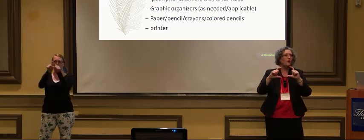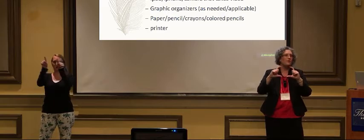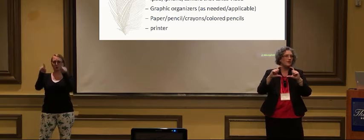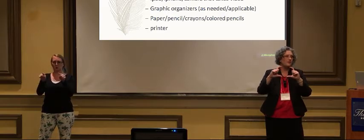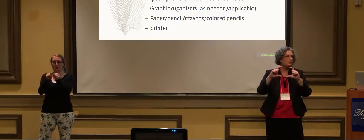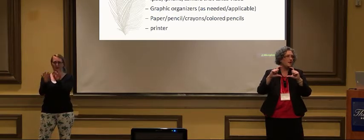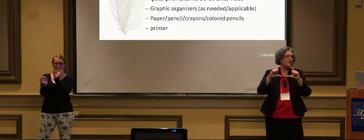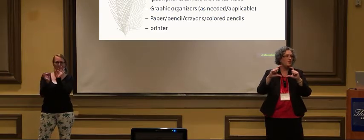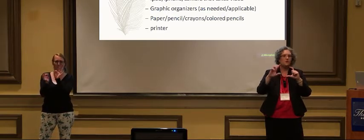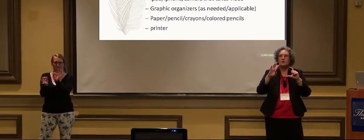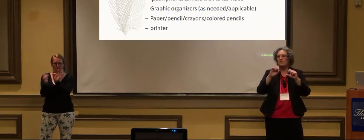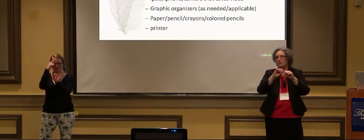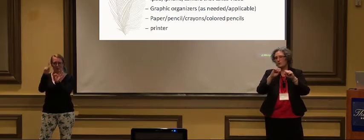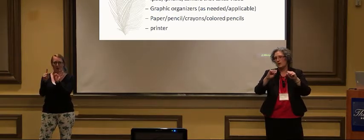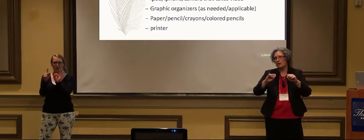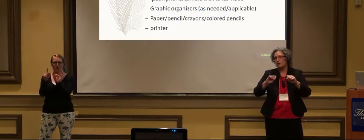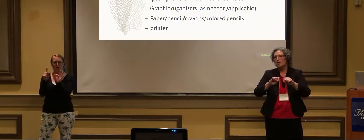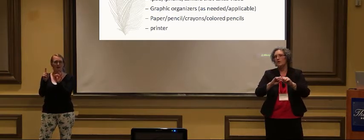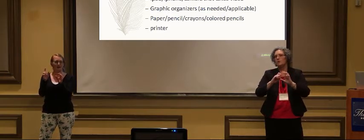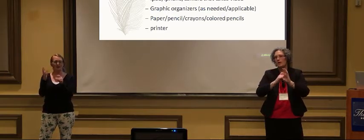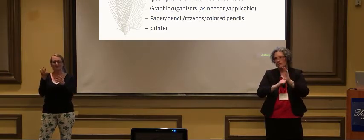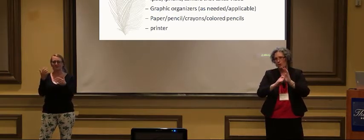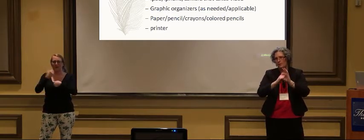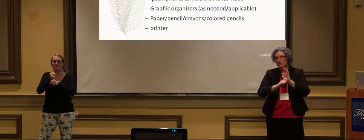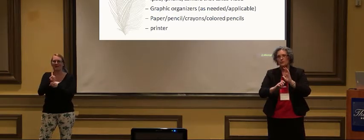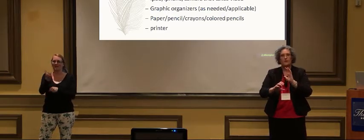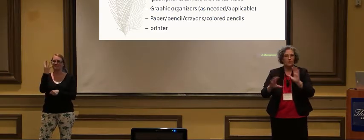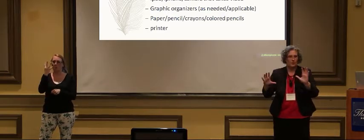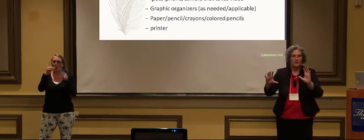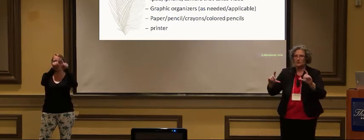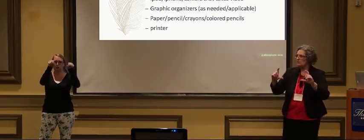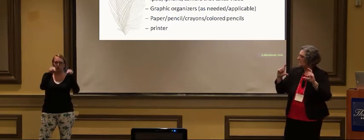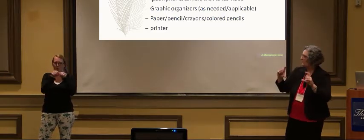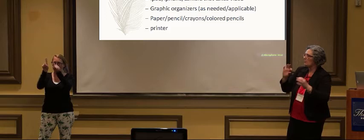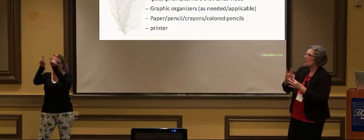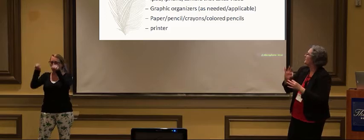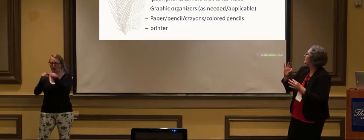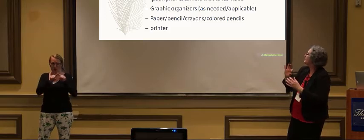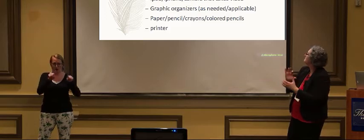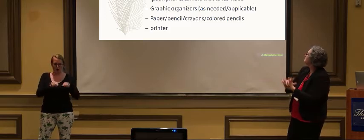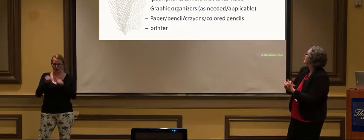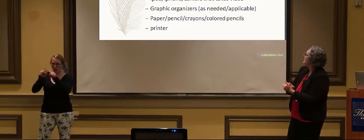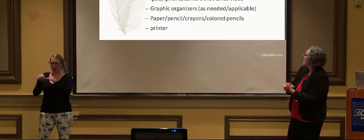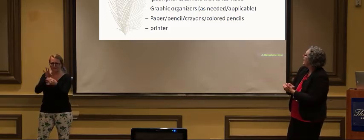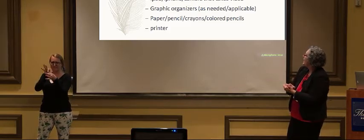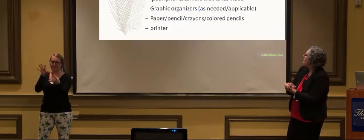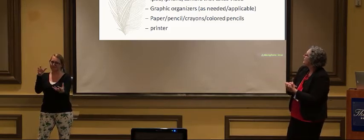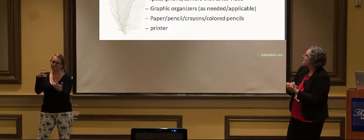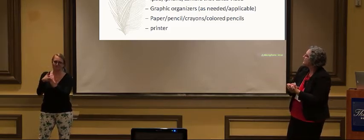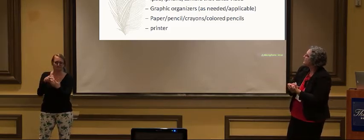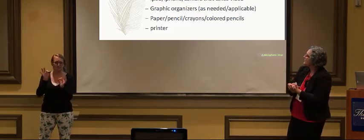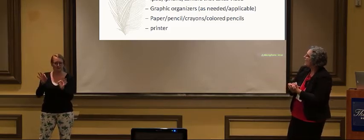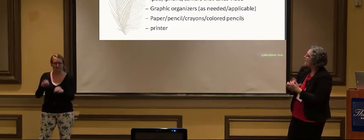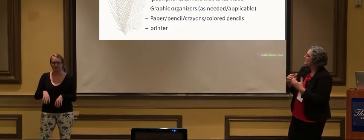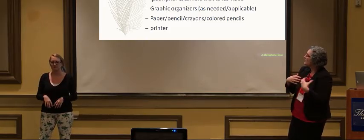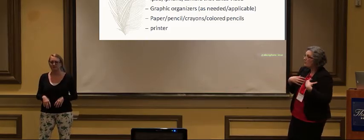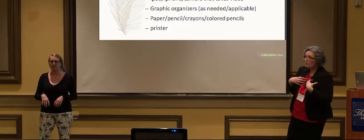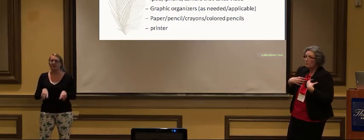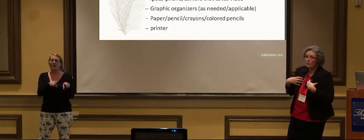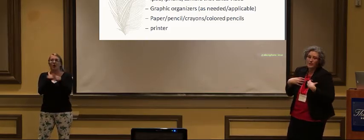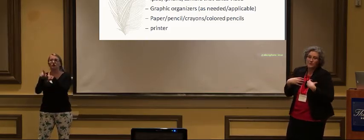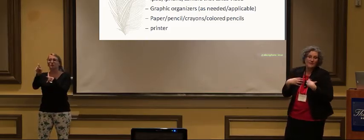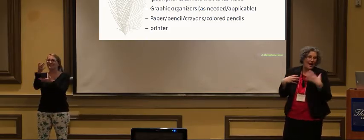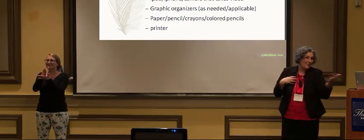Those are perfect to fit into the Foursquare writing graphic organizer. They fit perfect. You need some kind